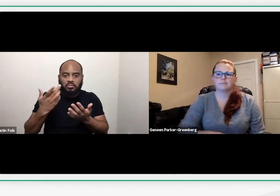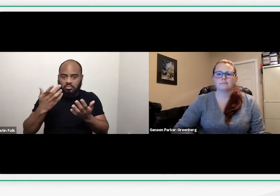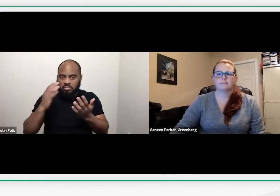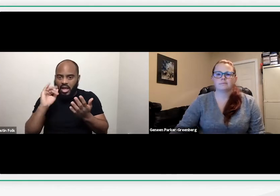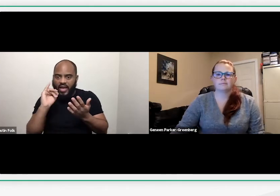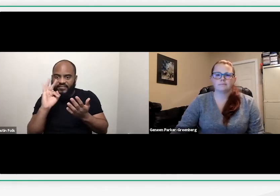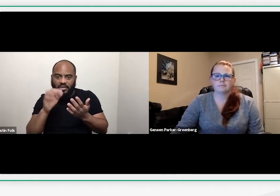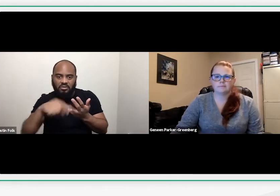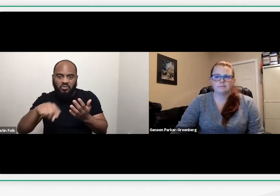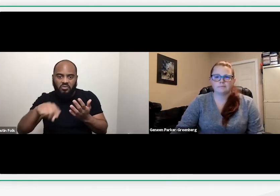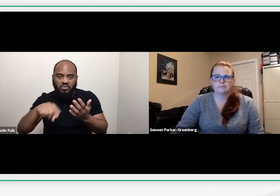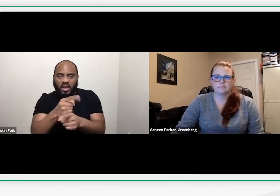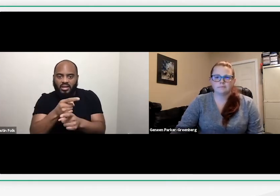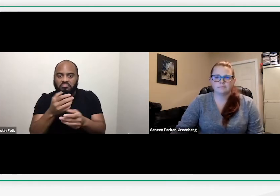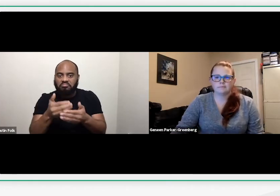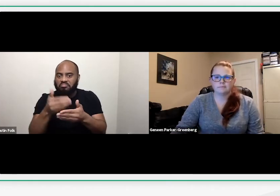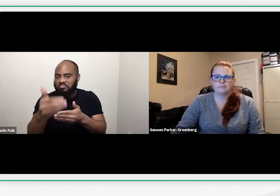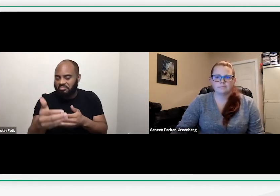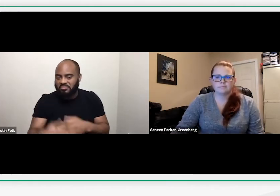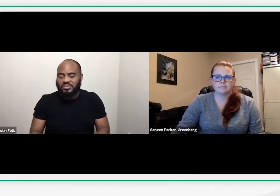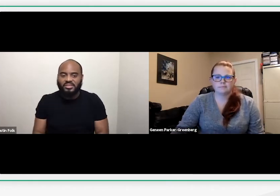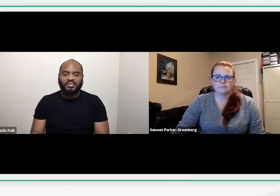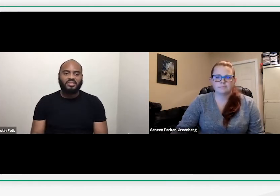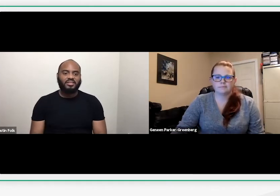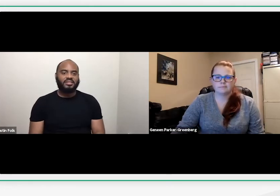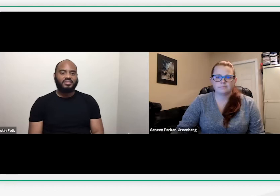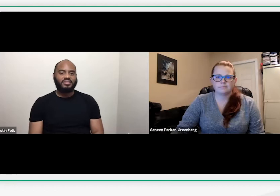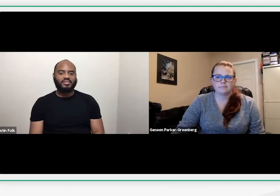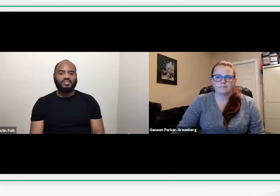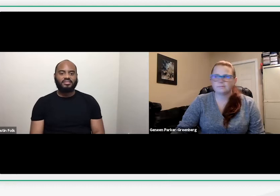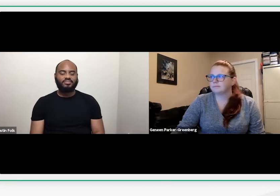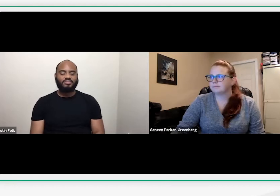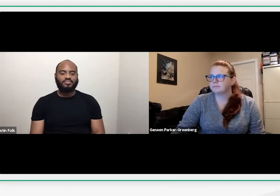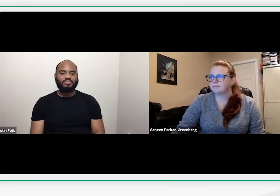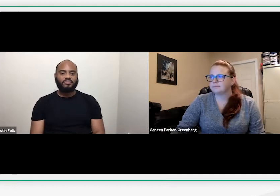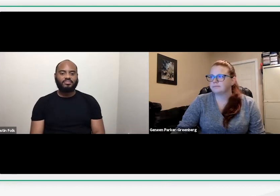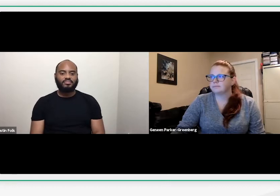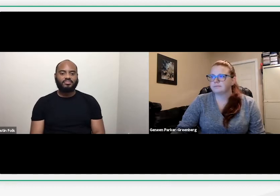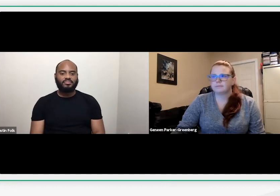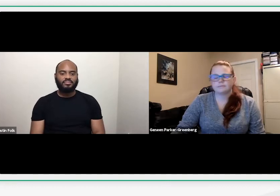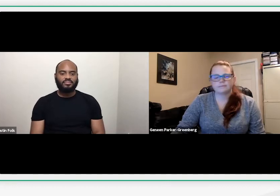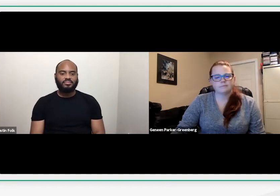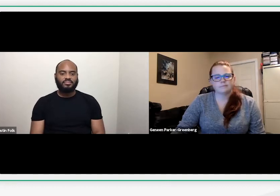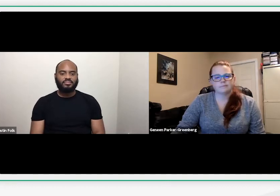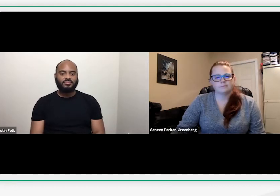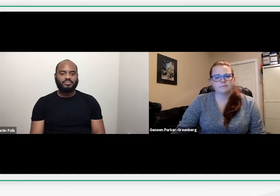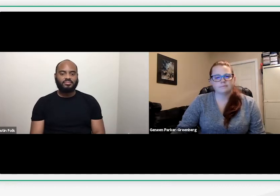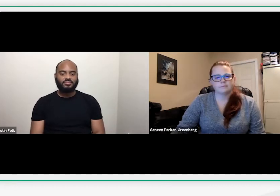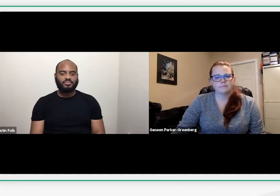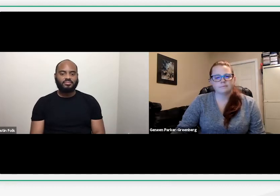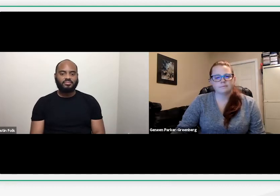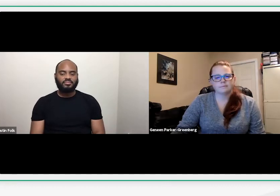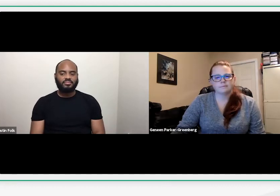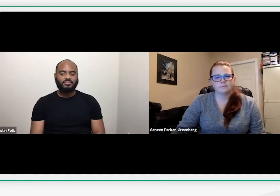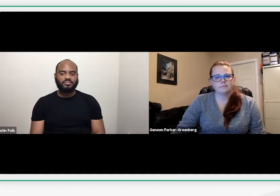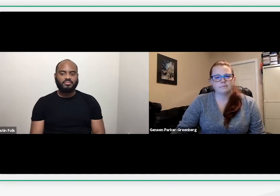Okay, that minute is up, and this is Justin speaking. Just want to check in and see if anyone got this right. So